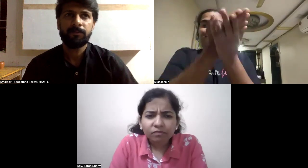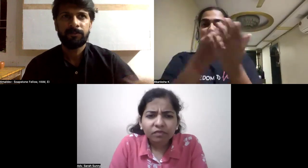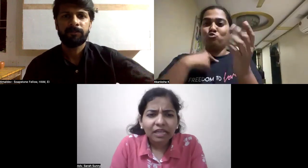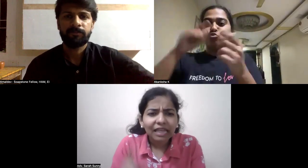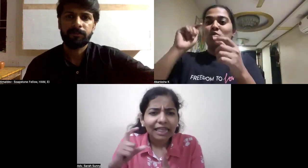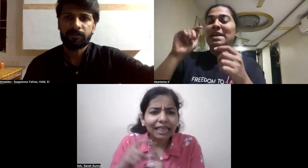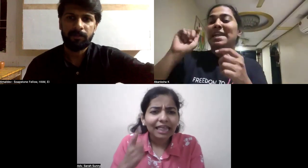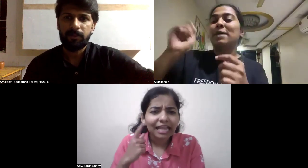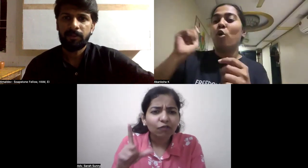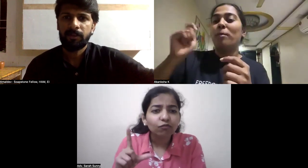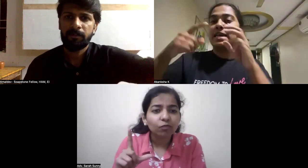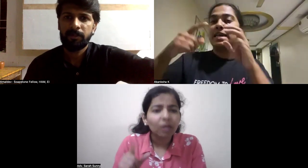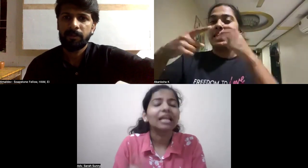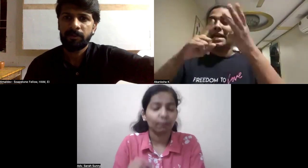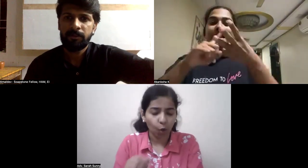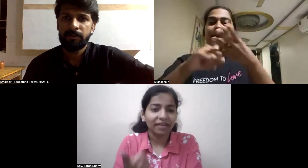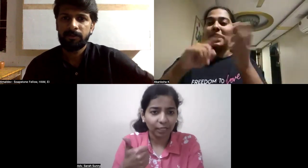Okay, so